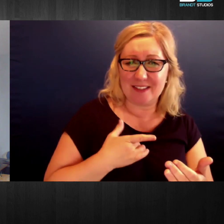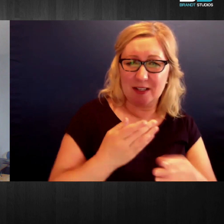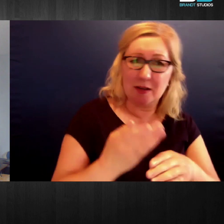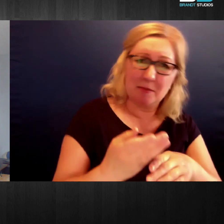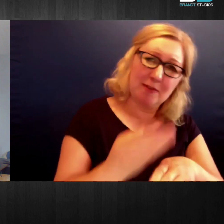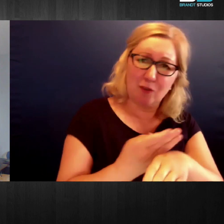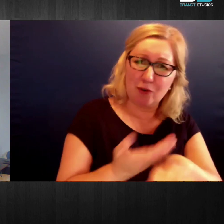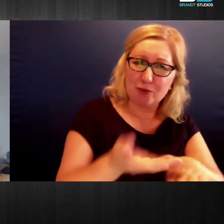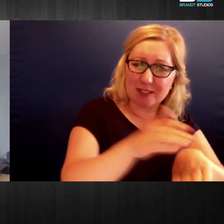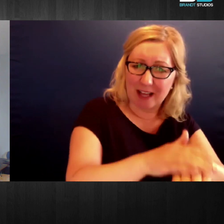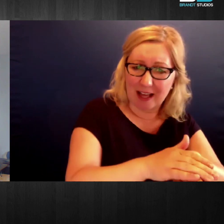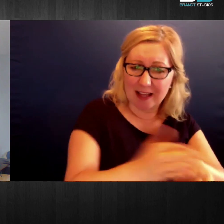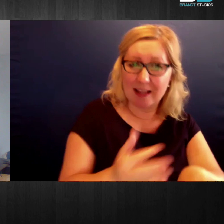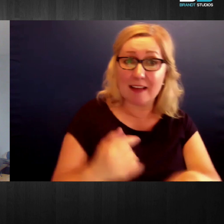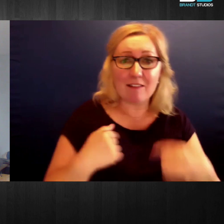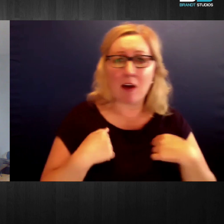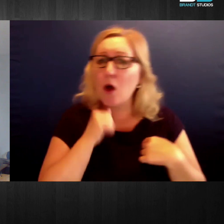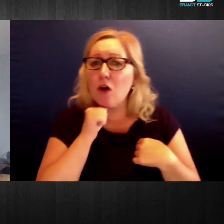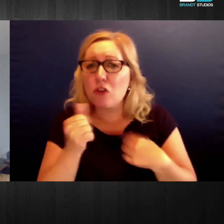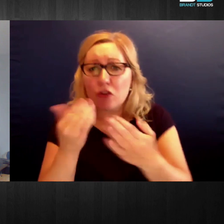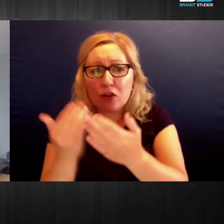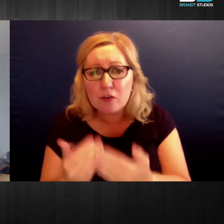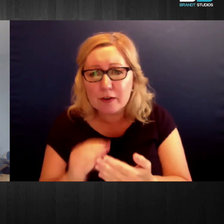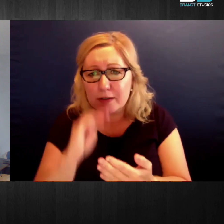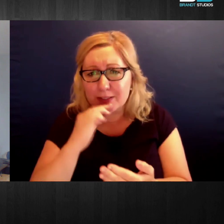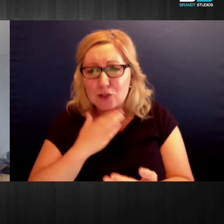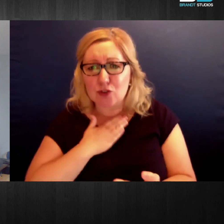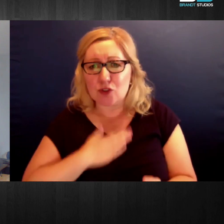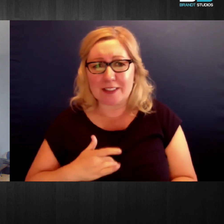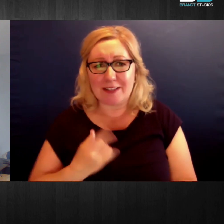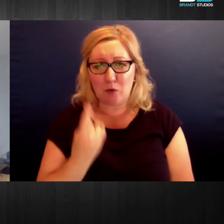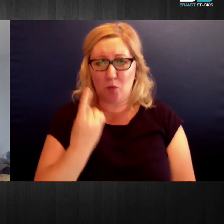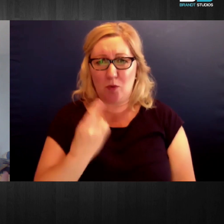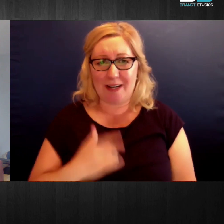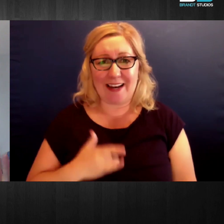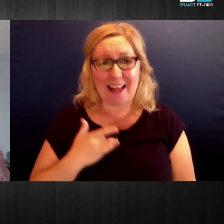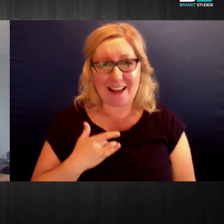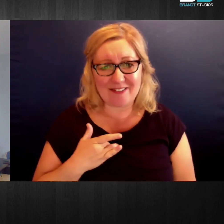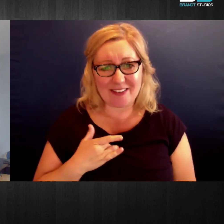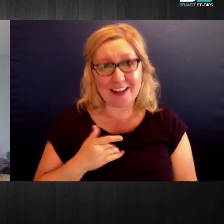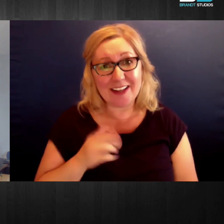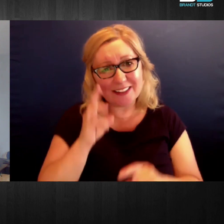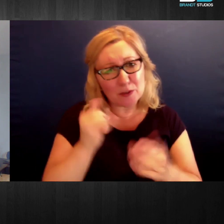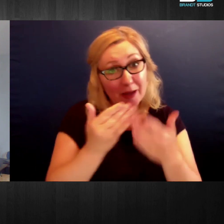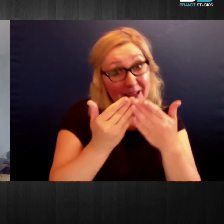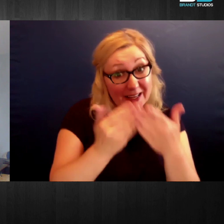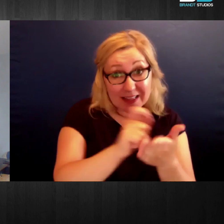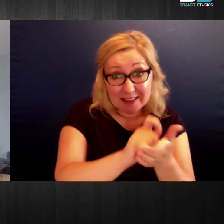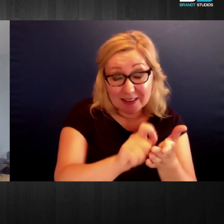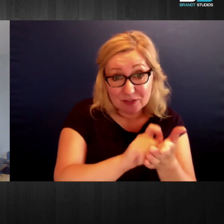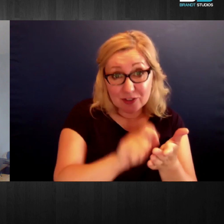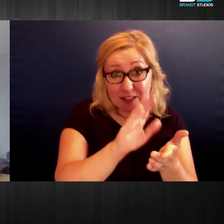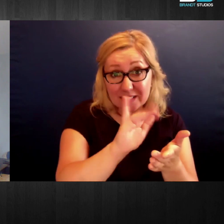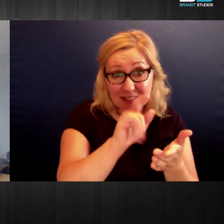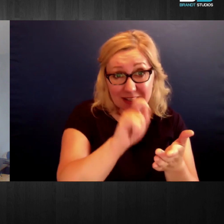with literature and how that promotes empathy. Novels, they rely on deliberative thought.